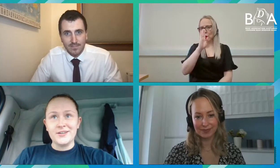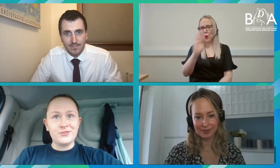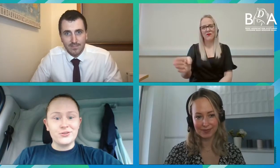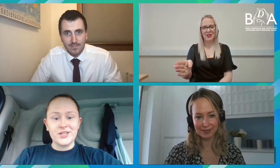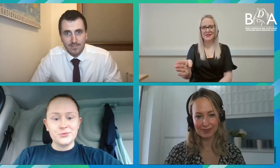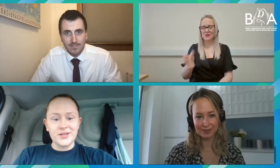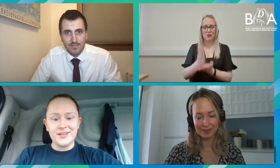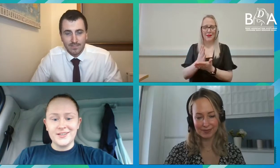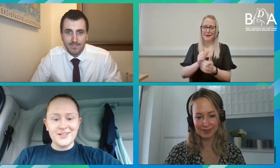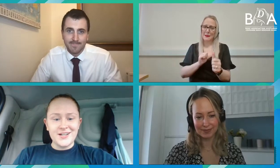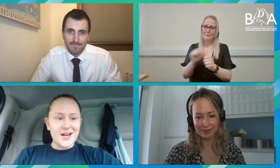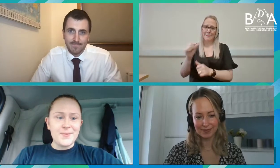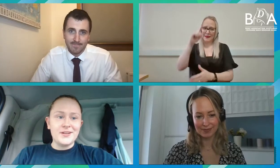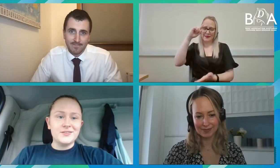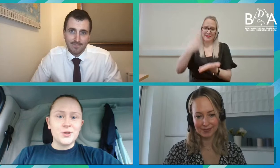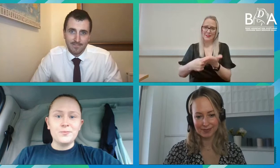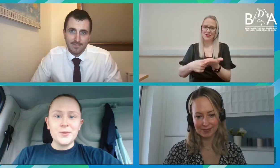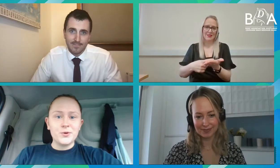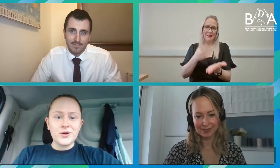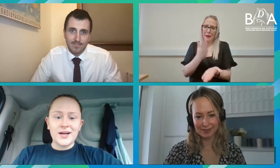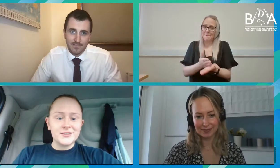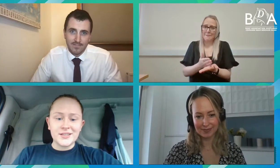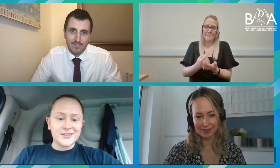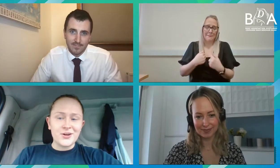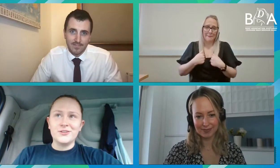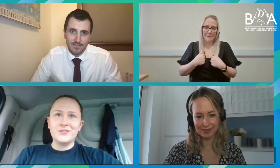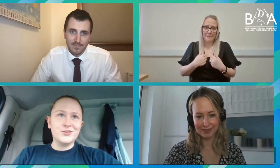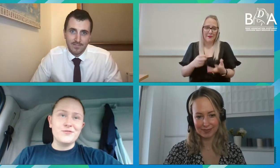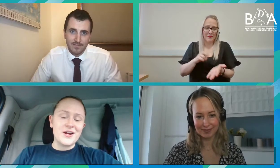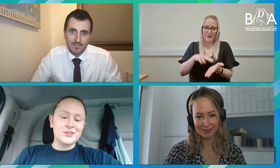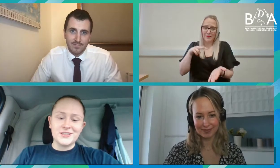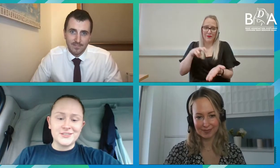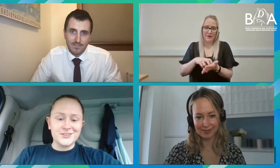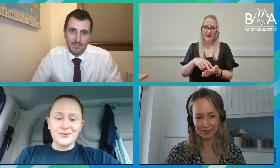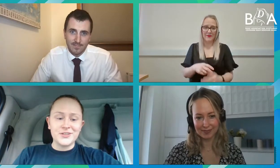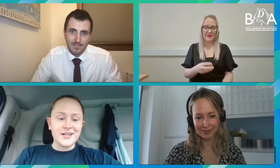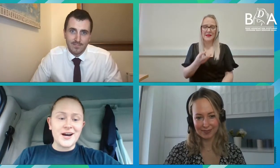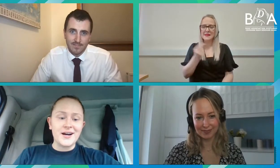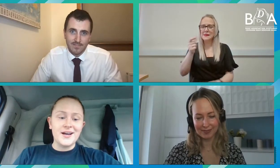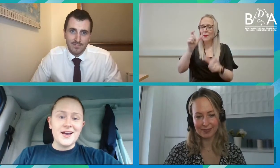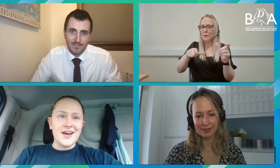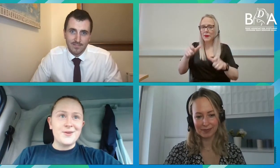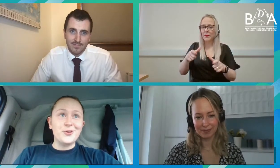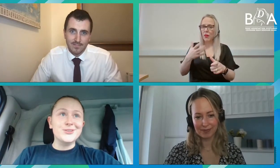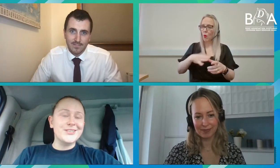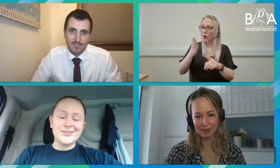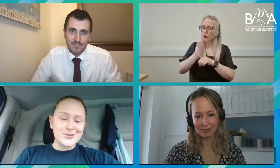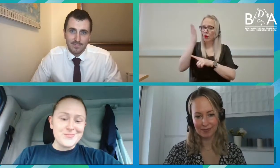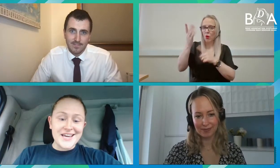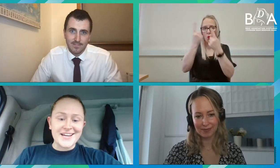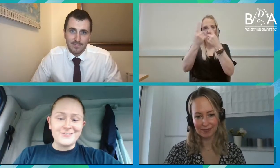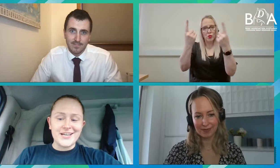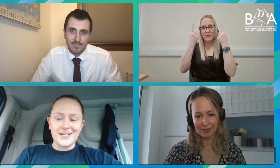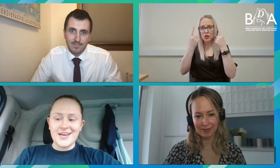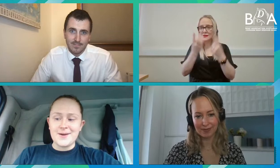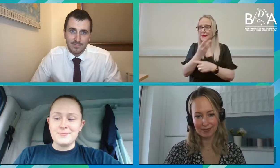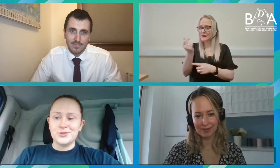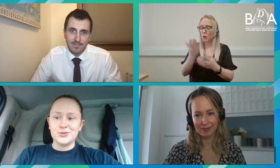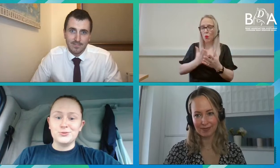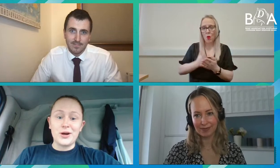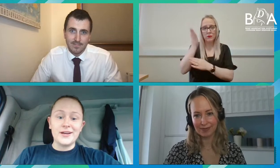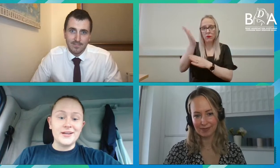doing it through this way. I mean, some people can't sit down in universities and stuff like that. It wasn't going to suit me